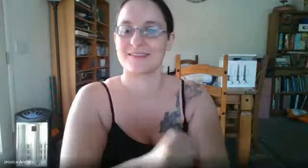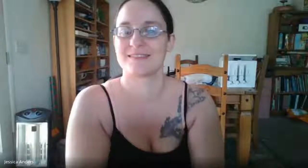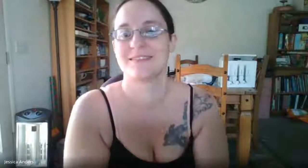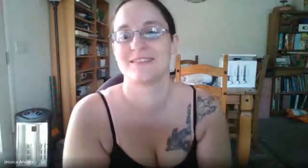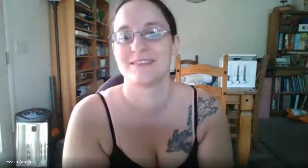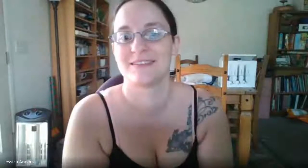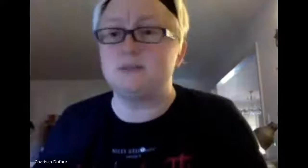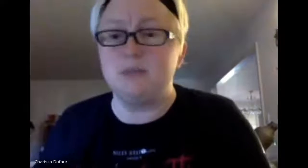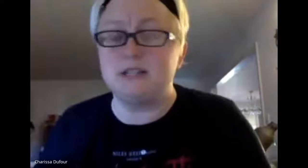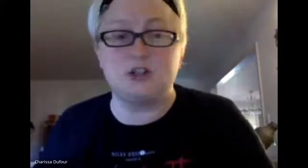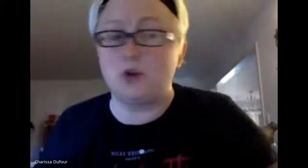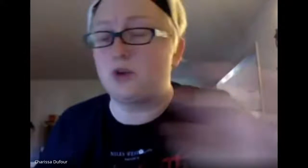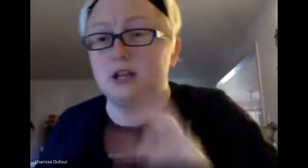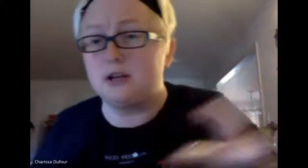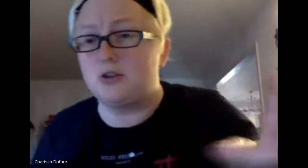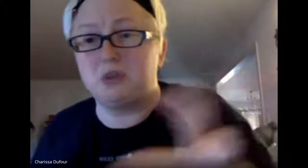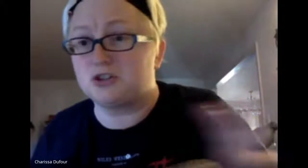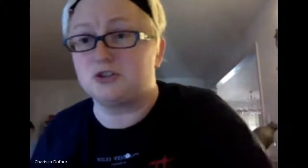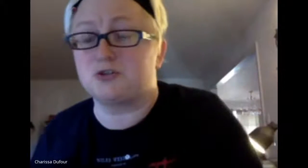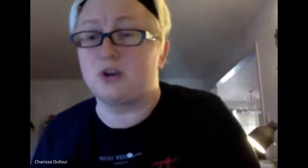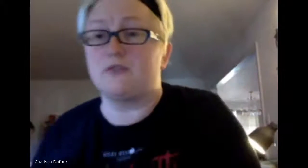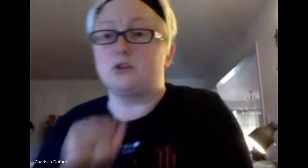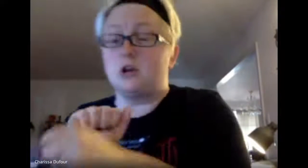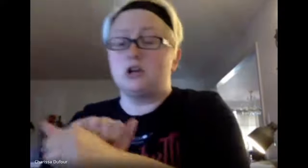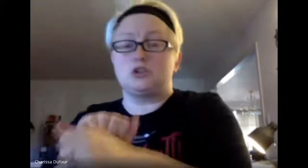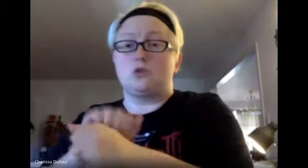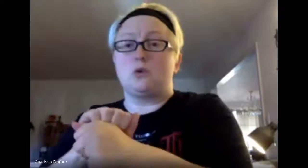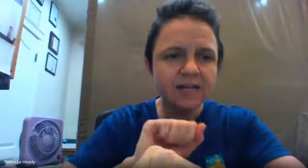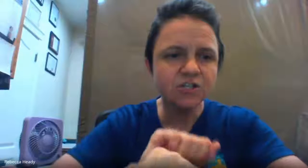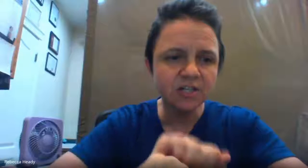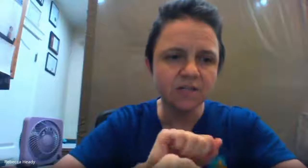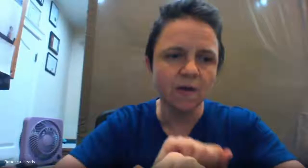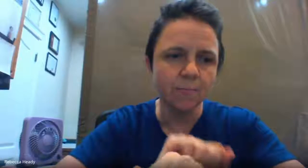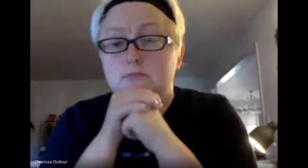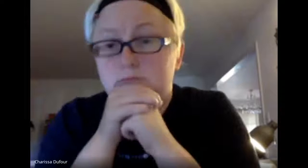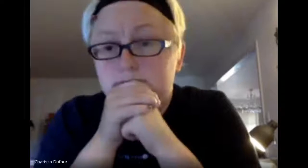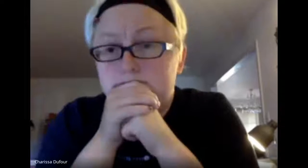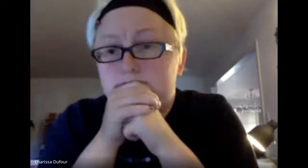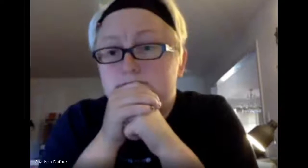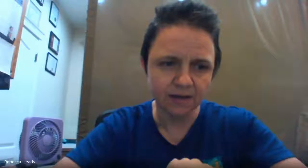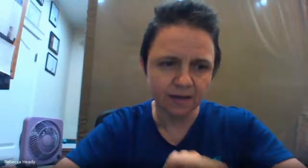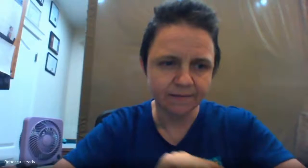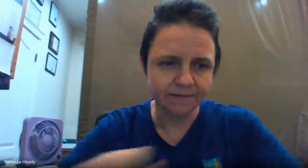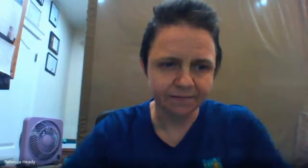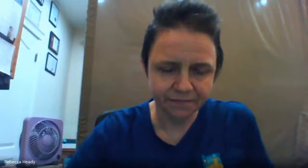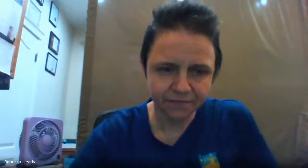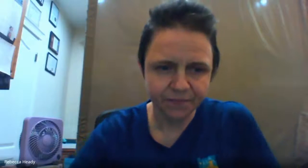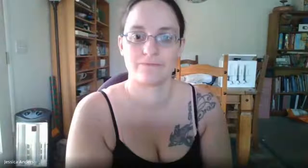just misinterpreted, you know, the pictures or whatever. So yeah, we'll work on just on the back of the hand. Yeah. Back of the hand. Okay. Think